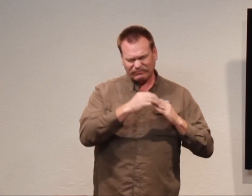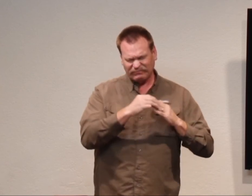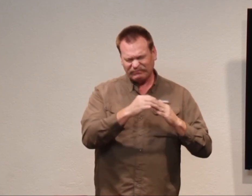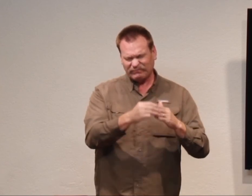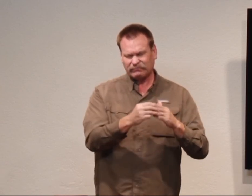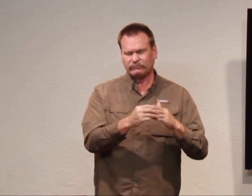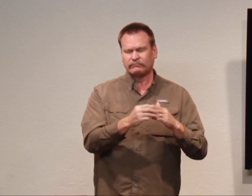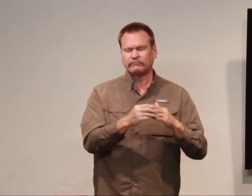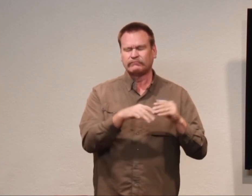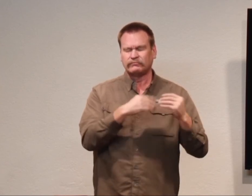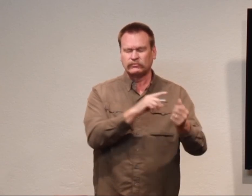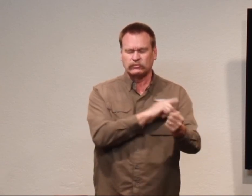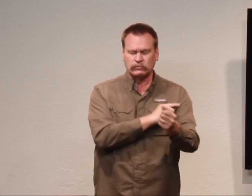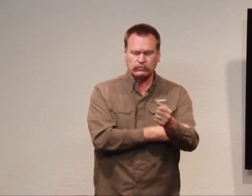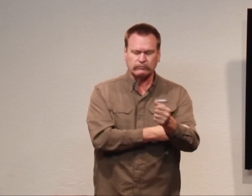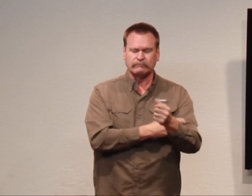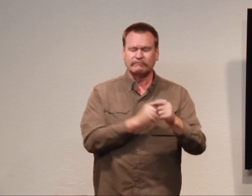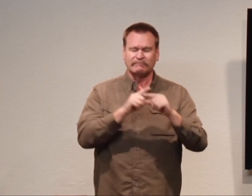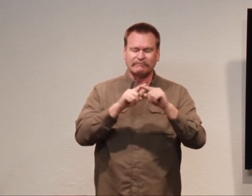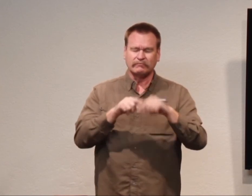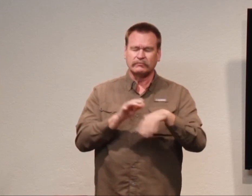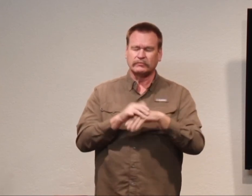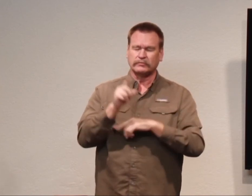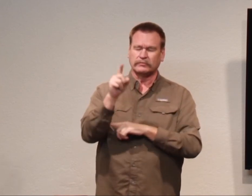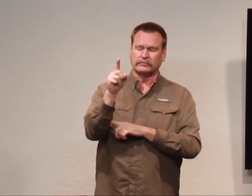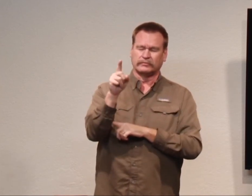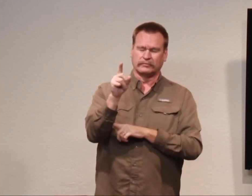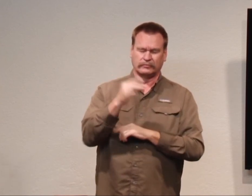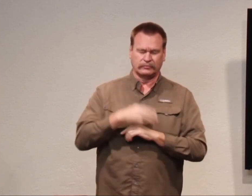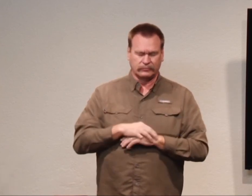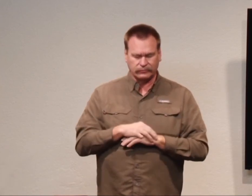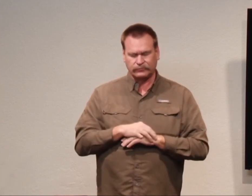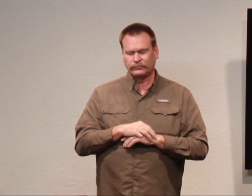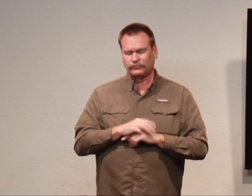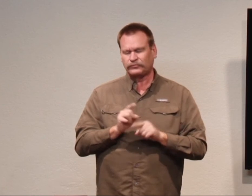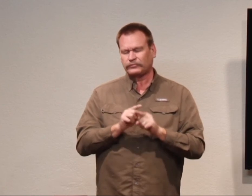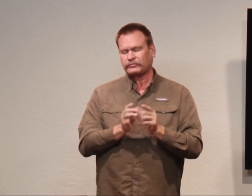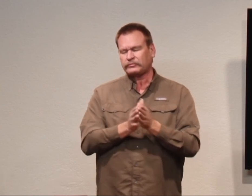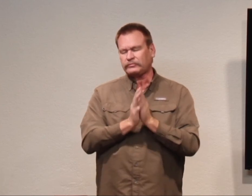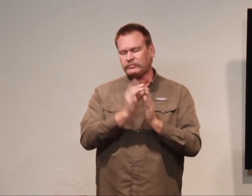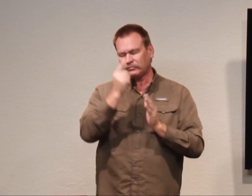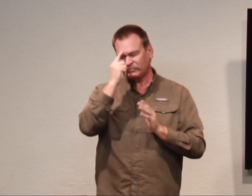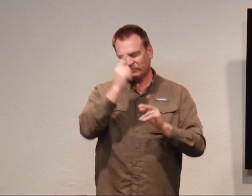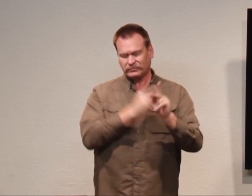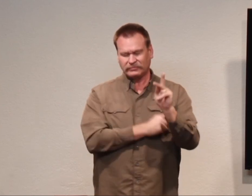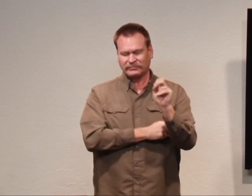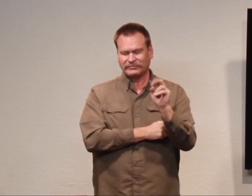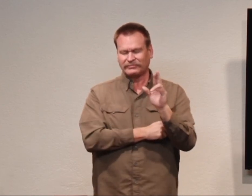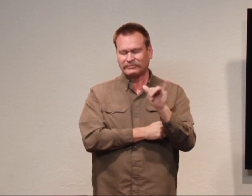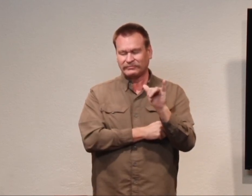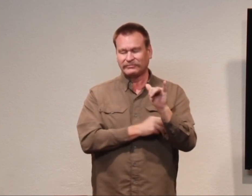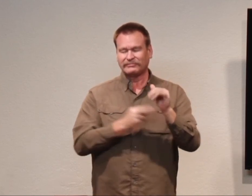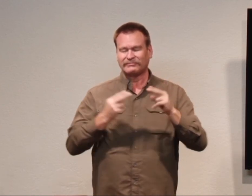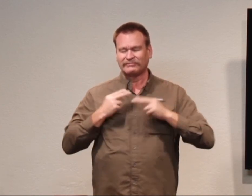health issues. Give her wisdom and guidance and power, God, to rely on you to get through this tough time.